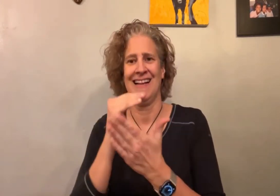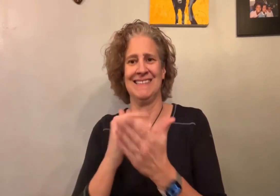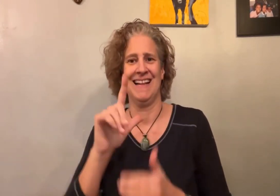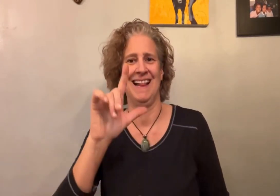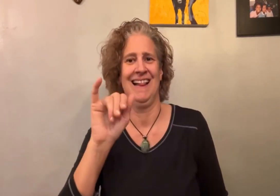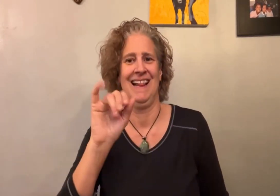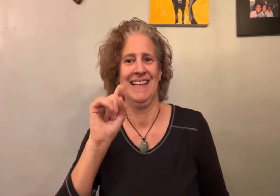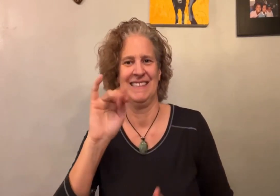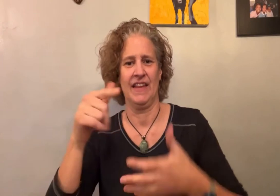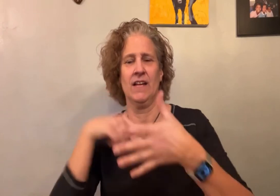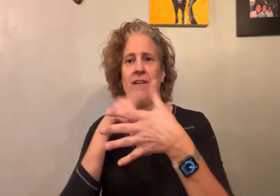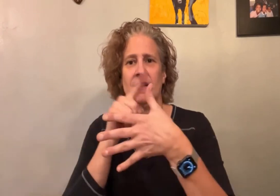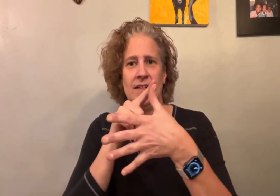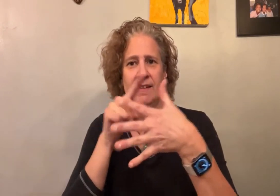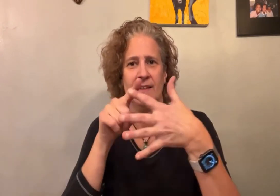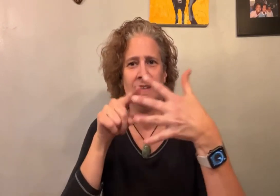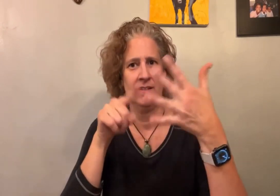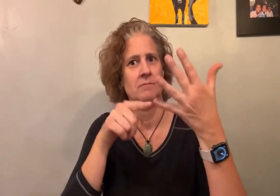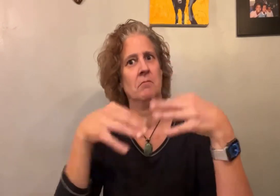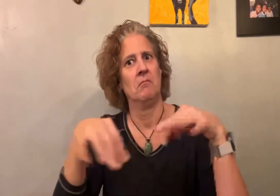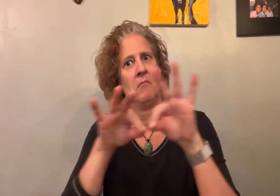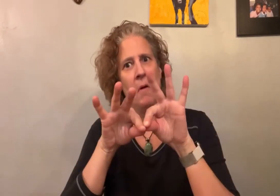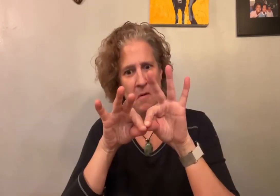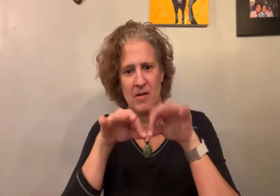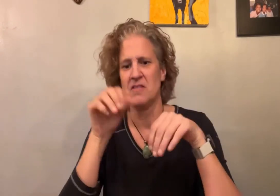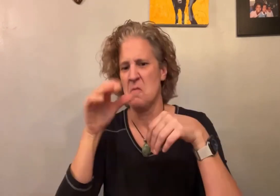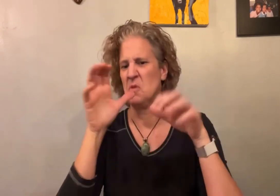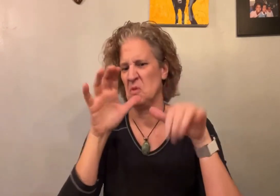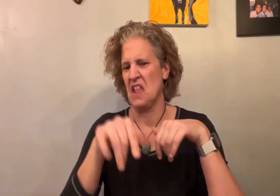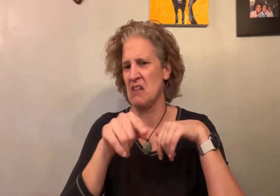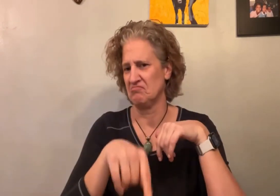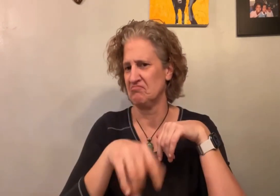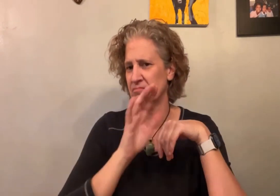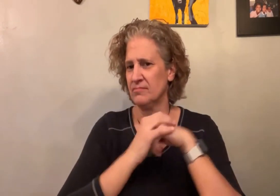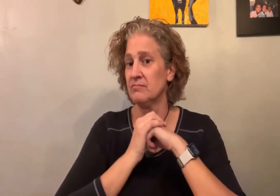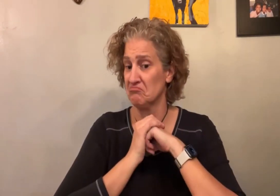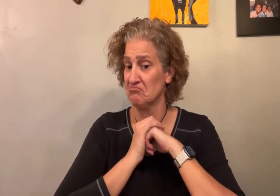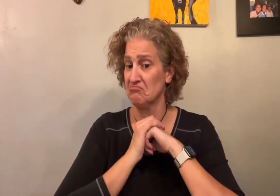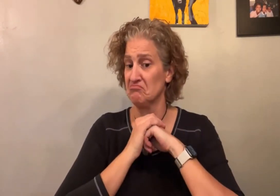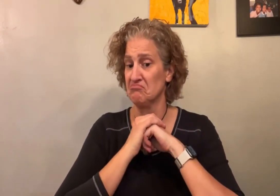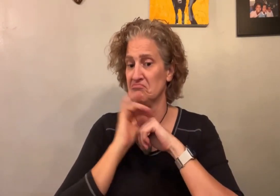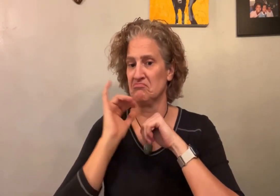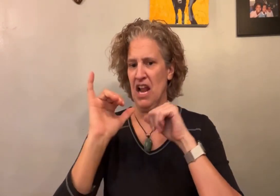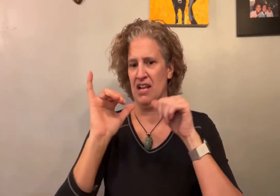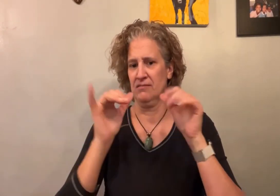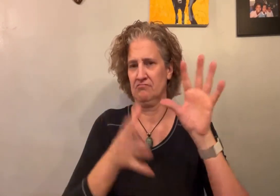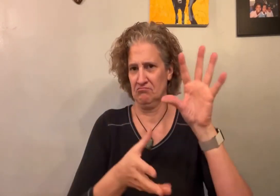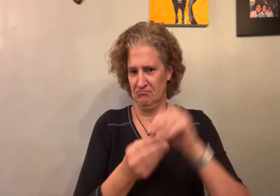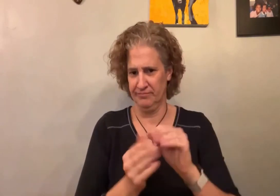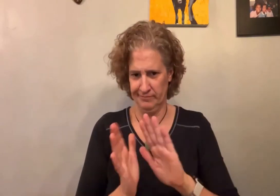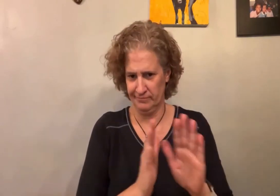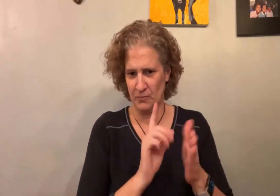addresses. And we will go back to the family signs from week 1 and apply the grammatical concept of listing to that, which is